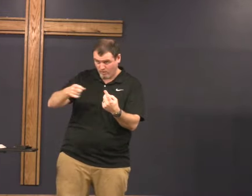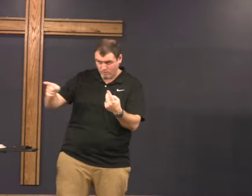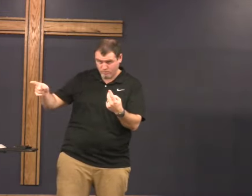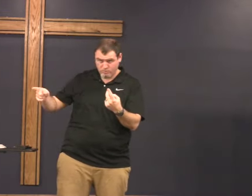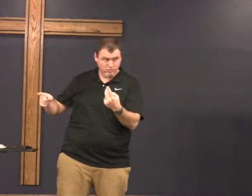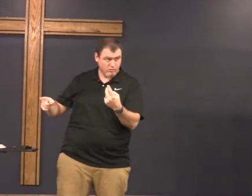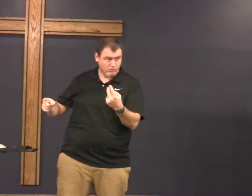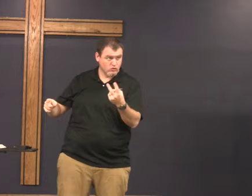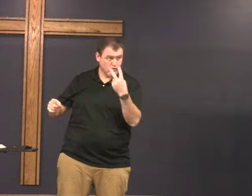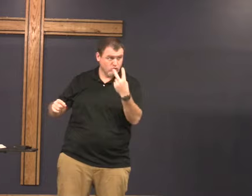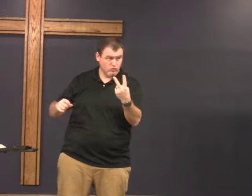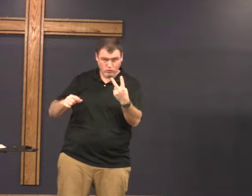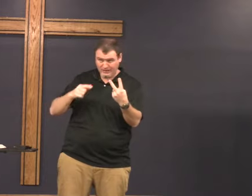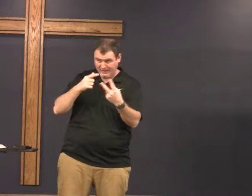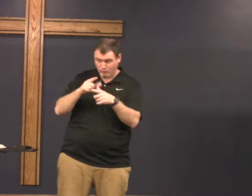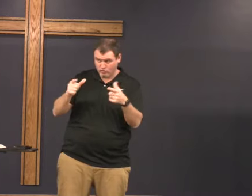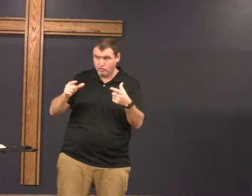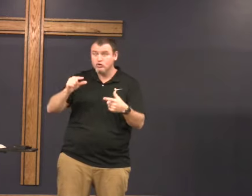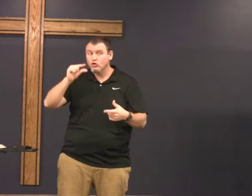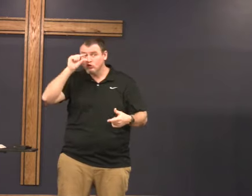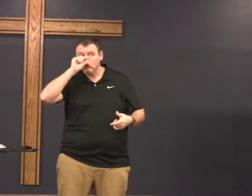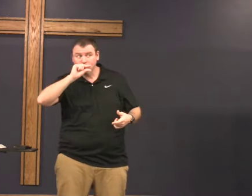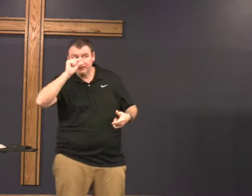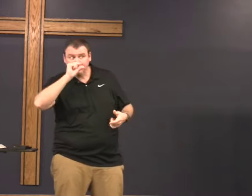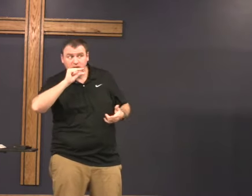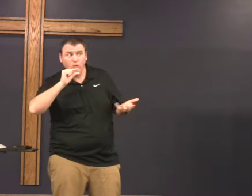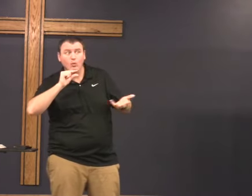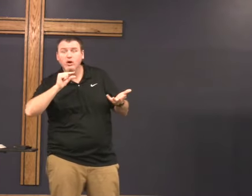Most of the Bibles are written in two languages. You know what?